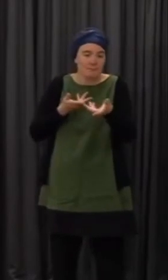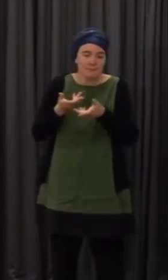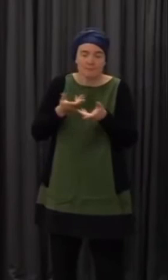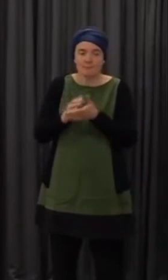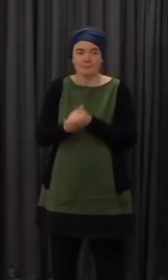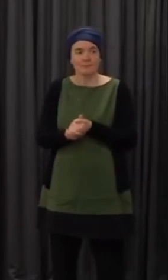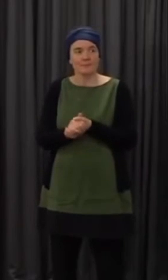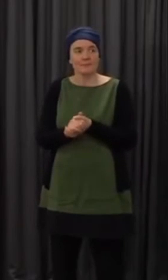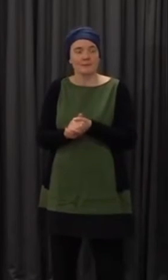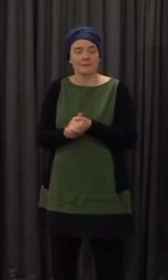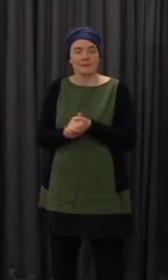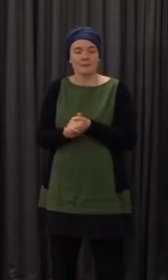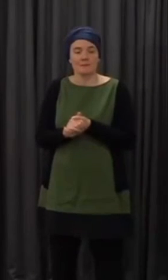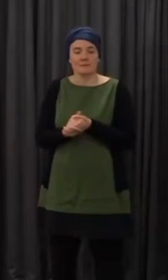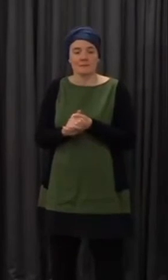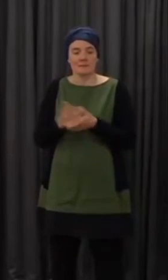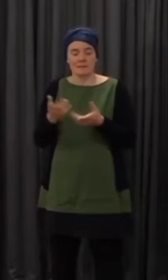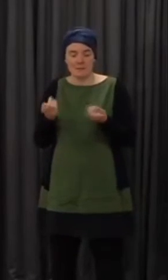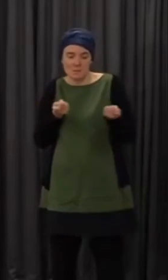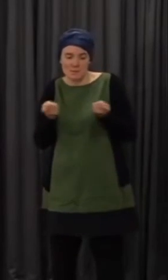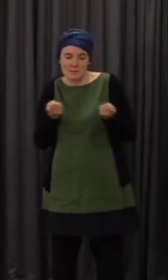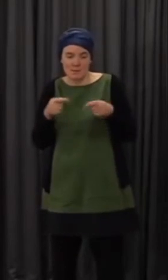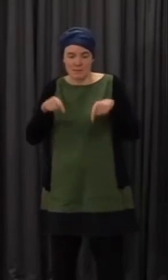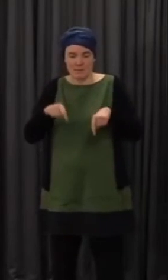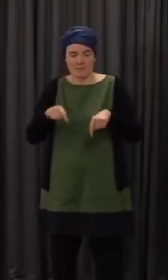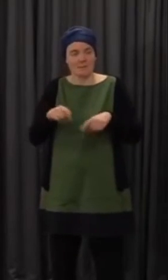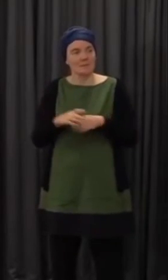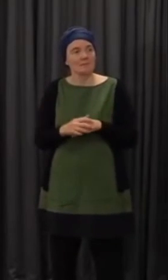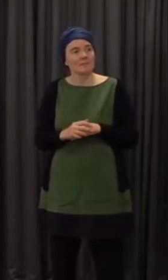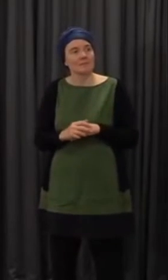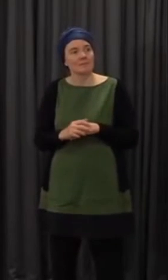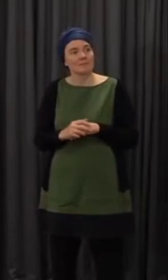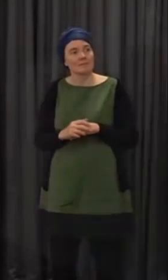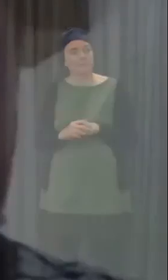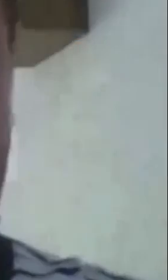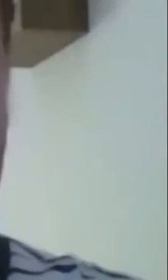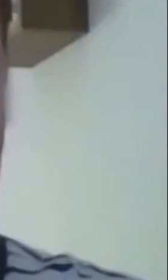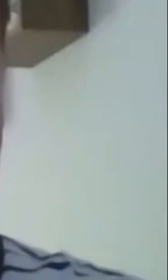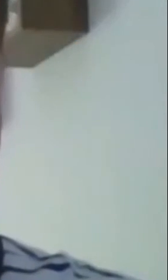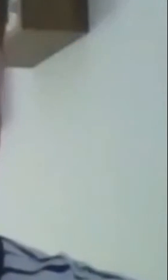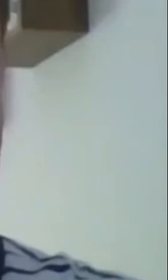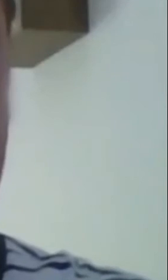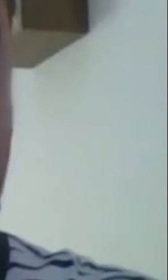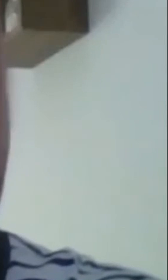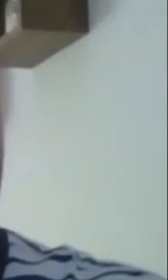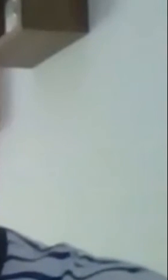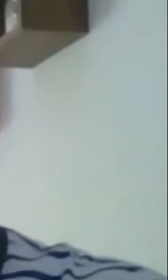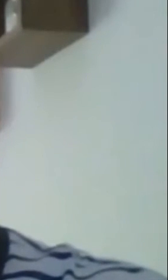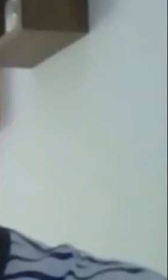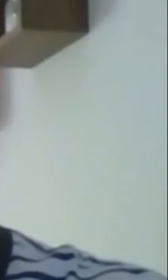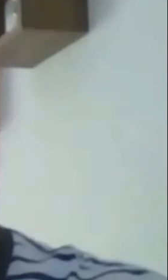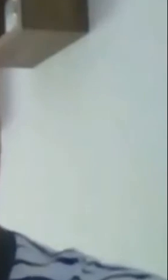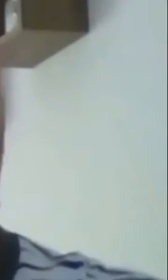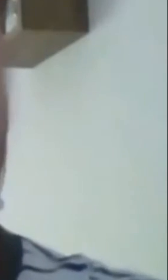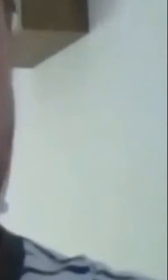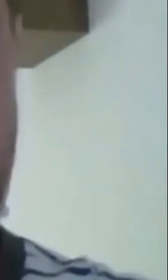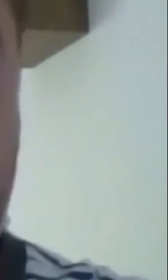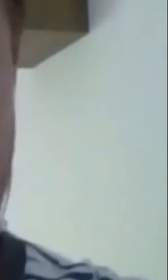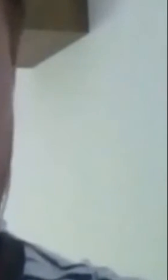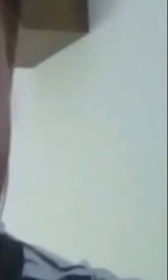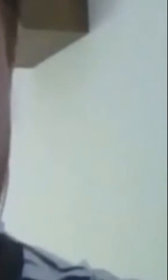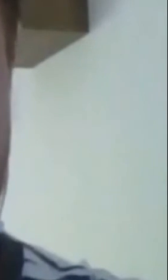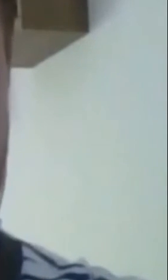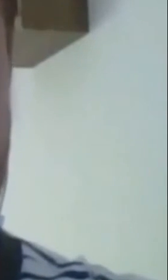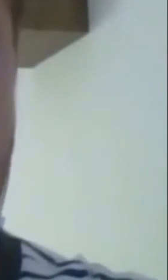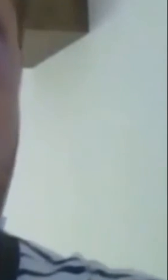the circumstances the coronavirus has created. Thank you very much. And secondly, I wanted to touch on the role of